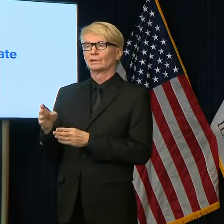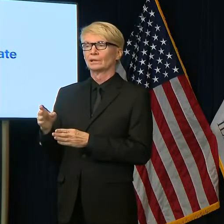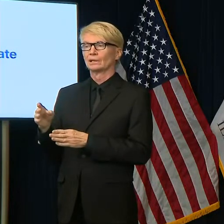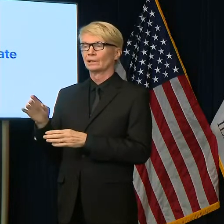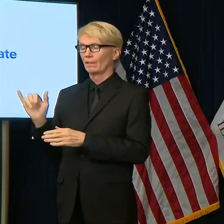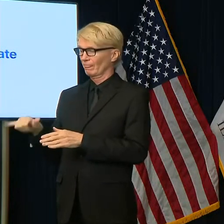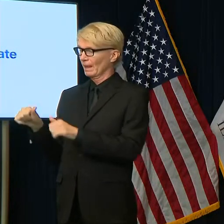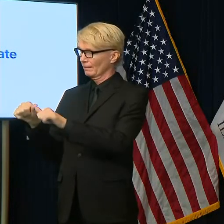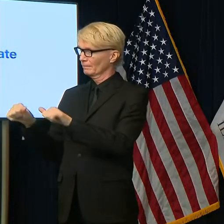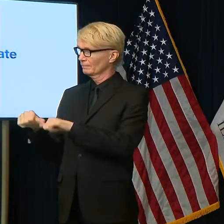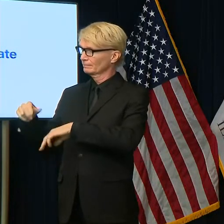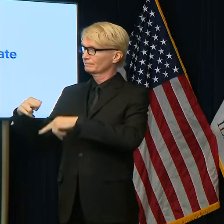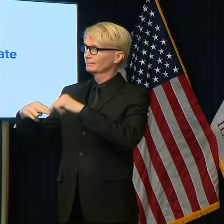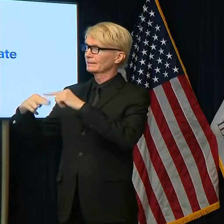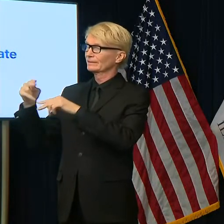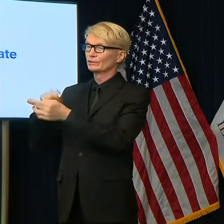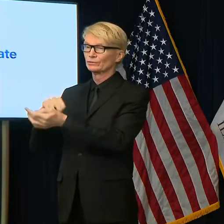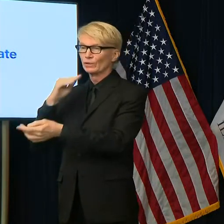problem.